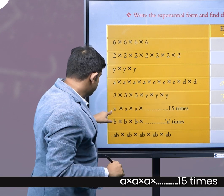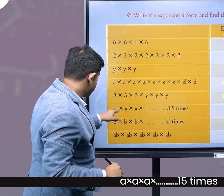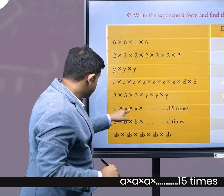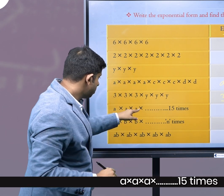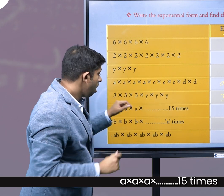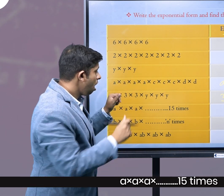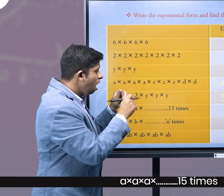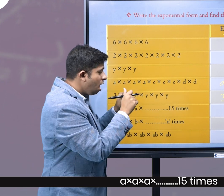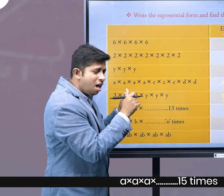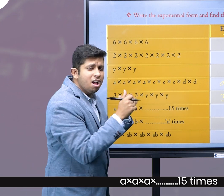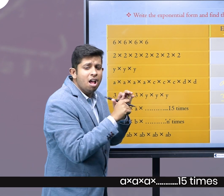Next, a into a into a